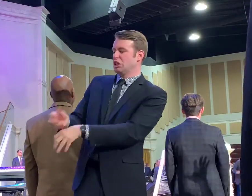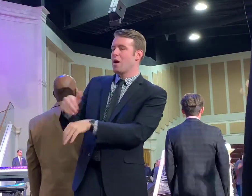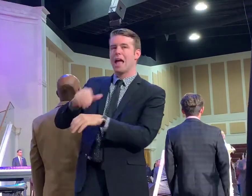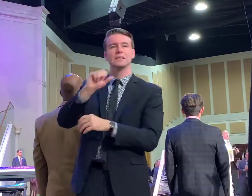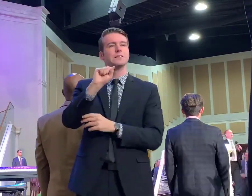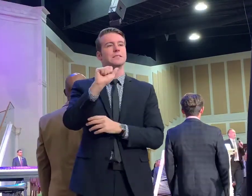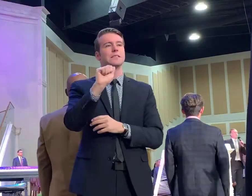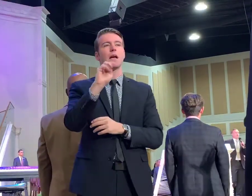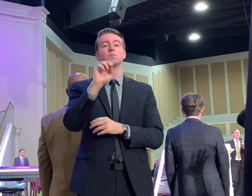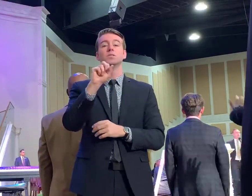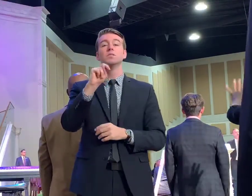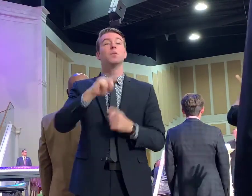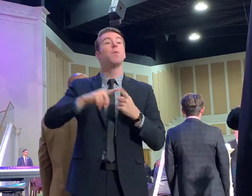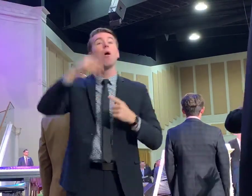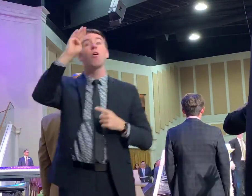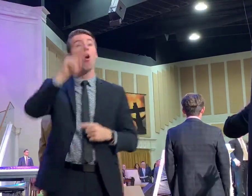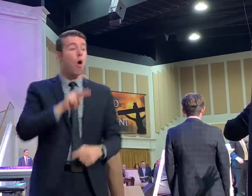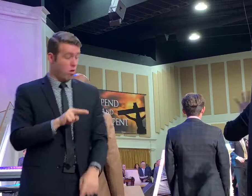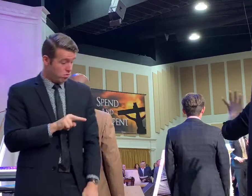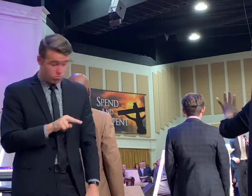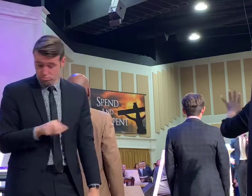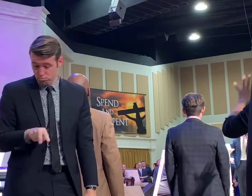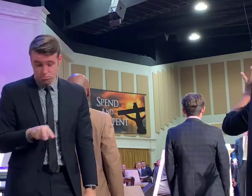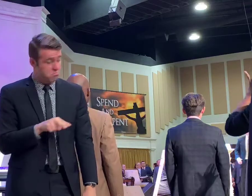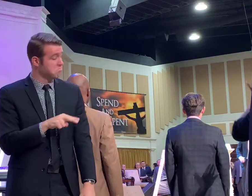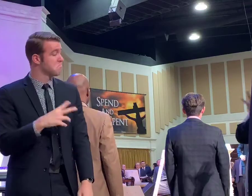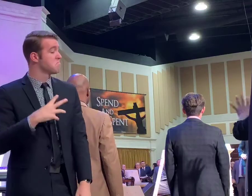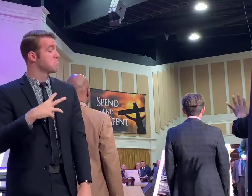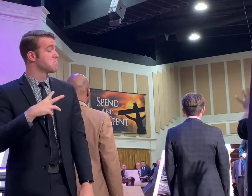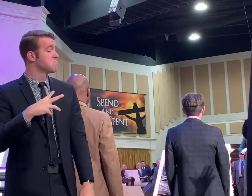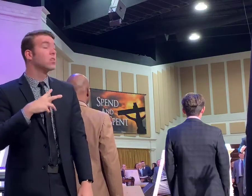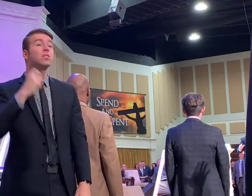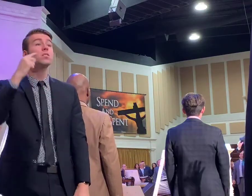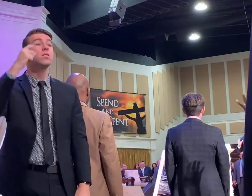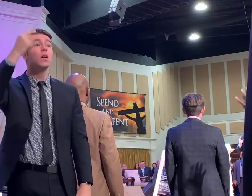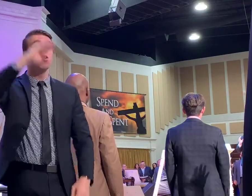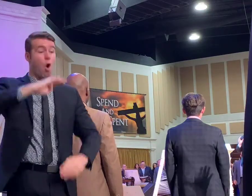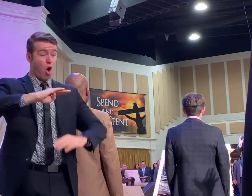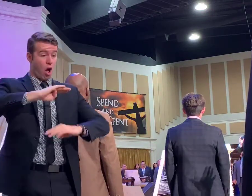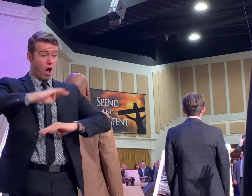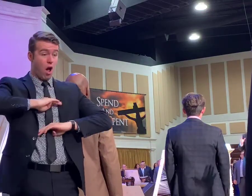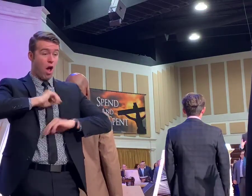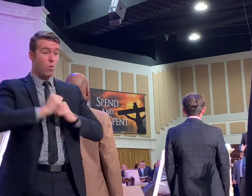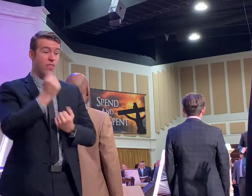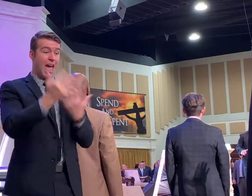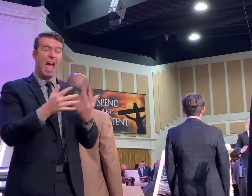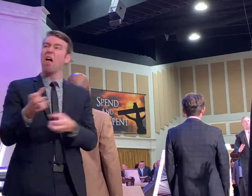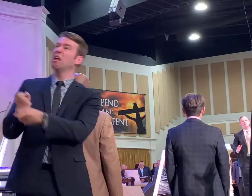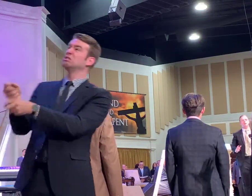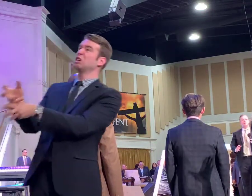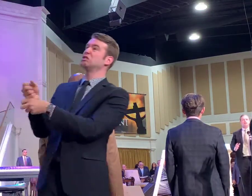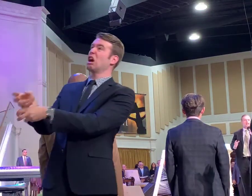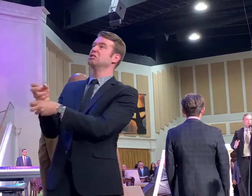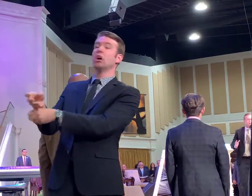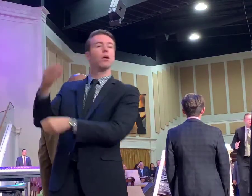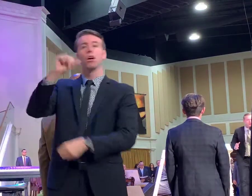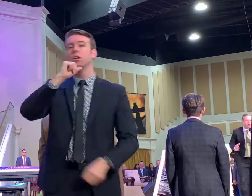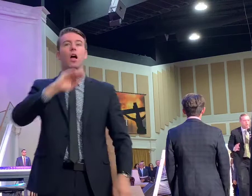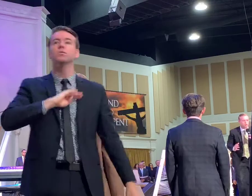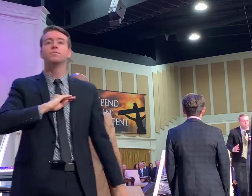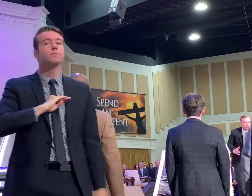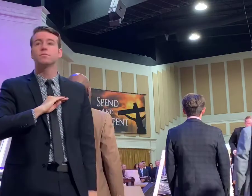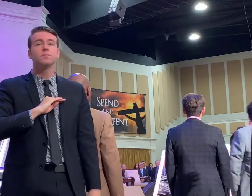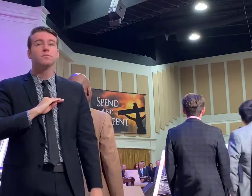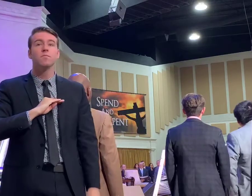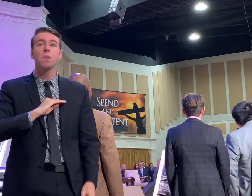But I want you to know God did something too. Because God's not content with all the hell screaming in your ear. Tell them what they're